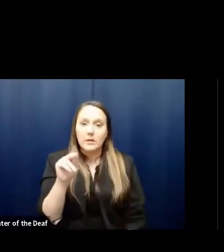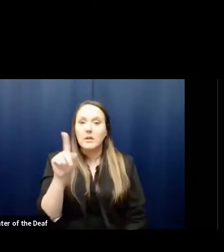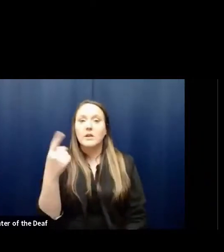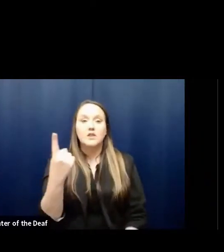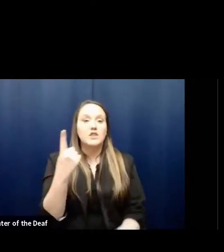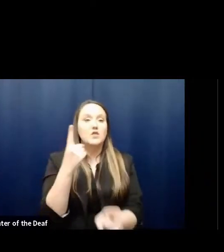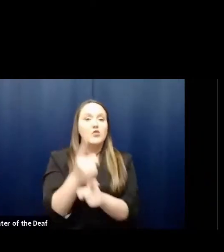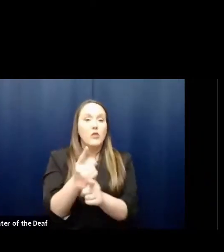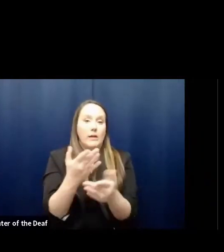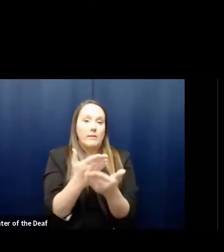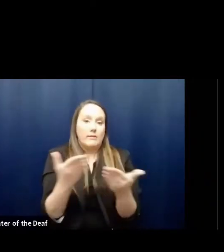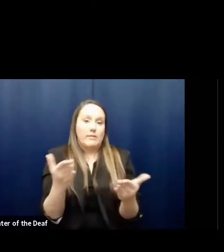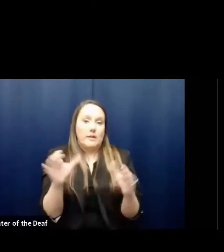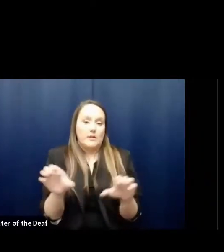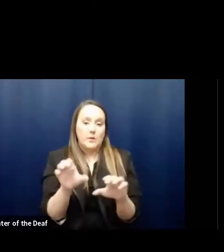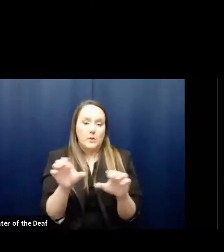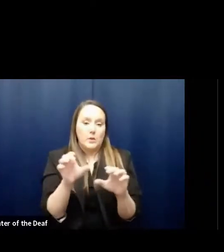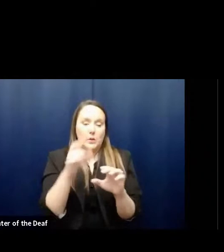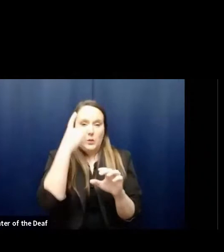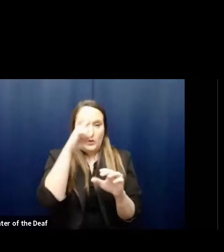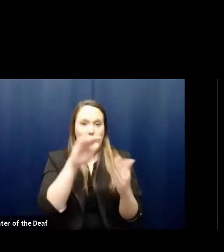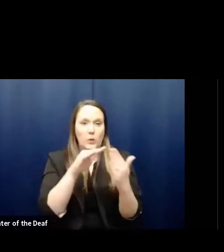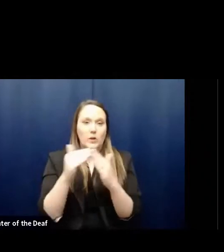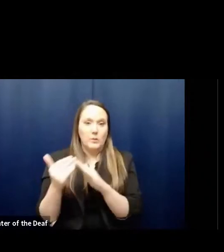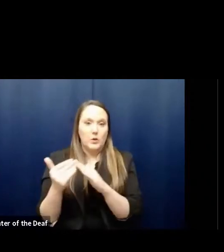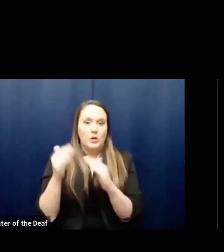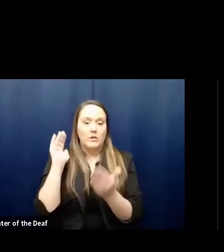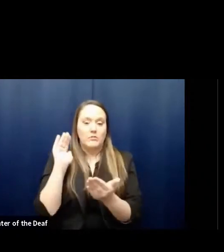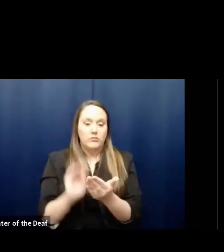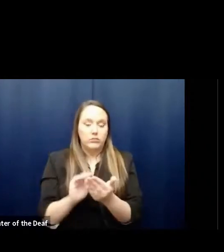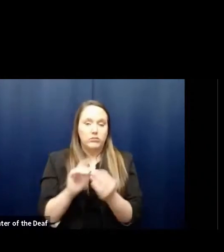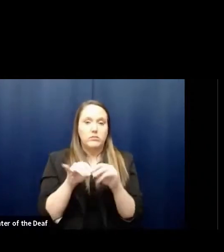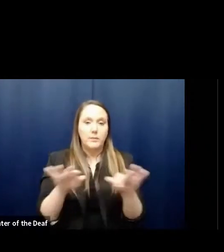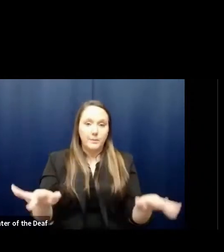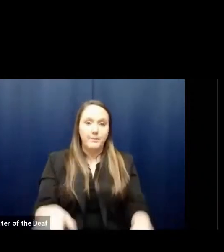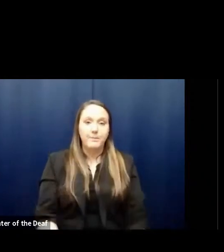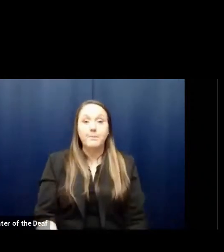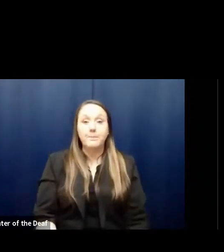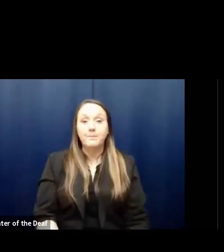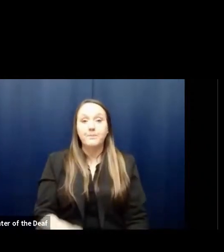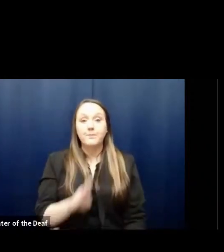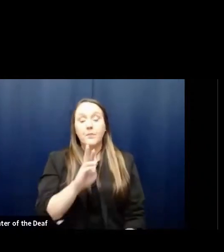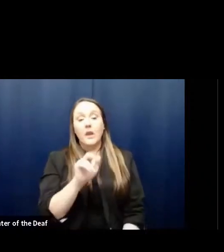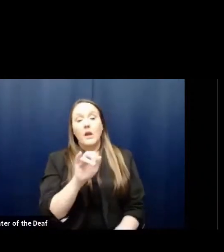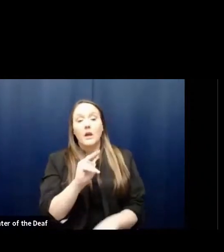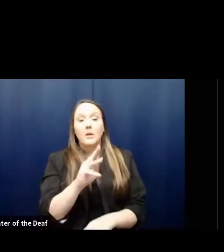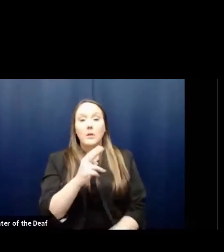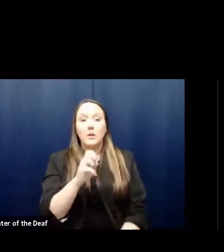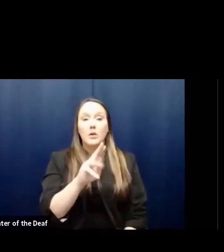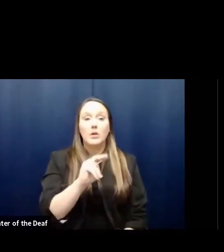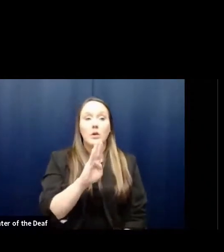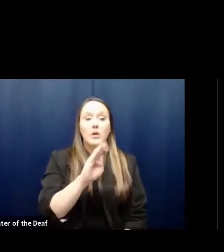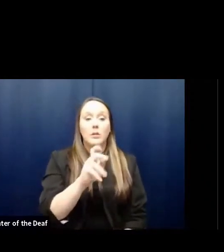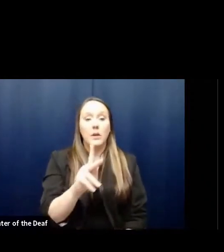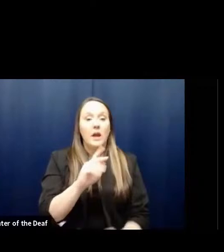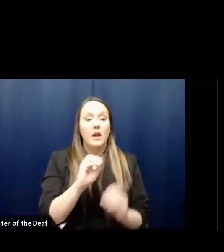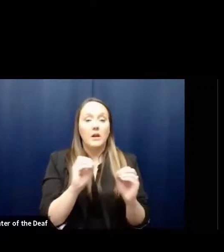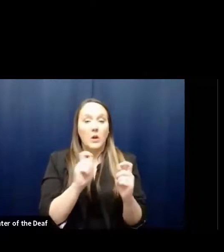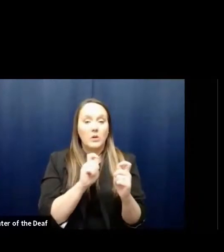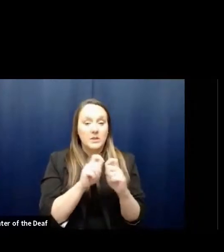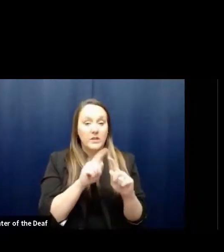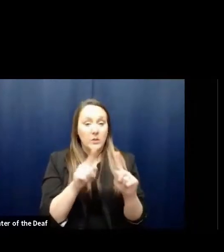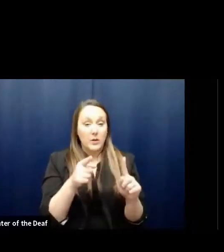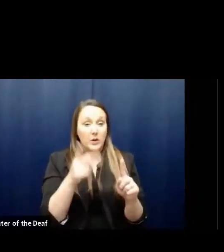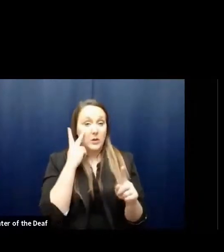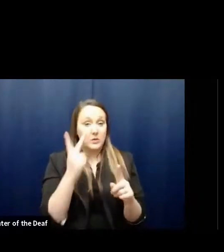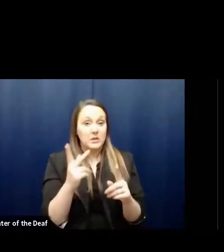thing to do right now for our community to reduce spread. Brian Hornback, not specifics, but have you seen